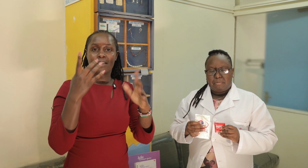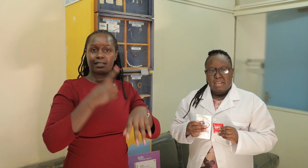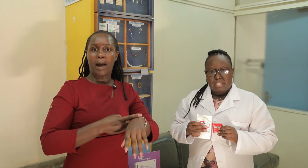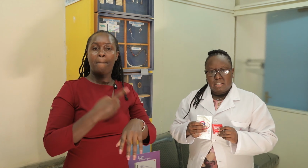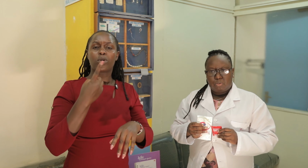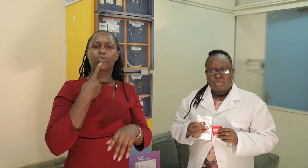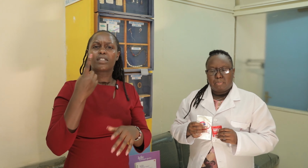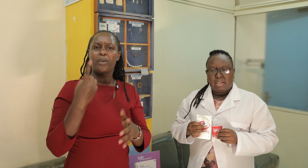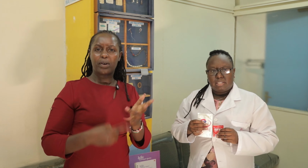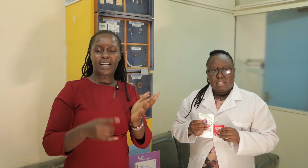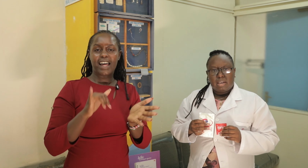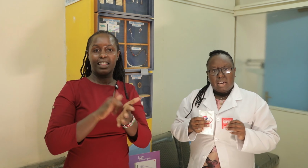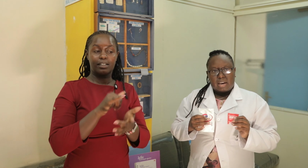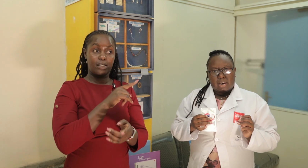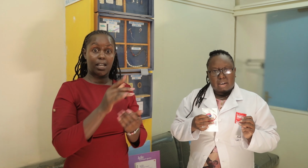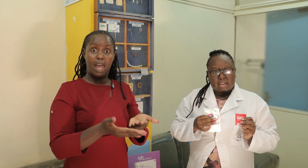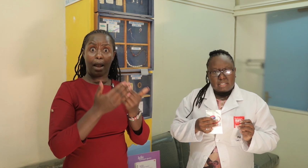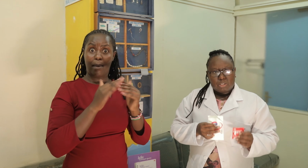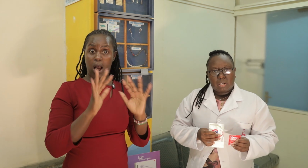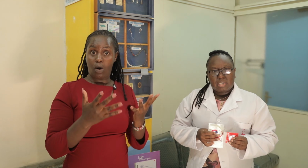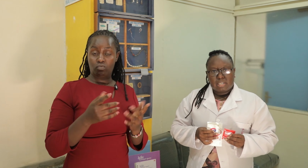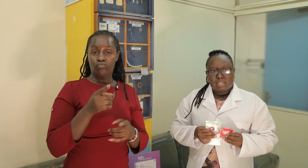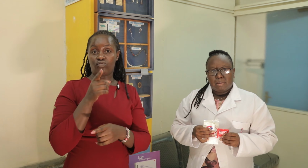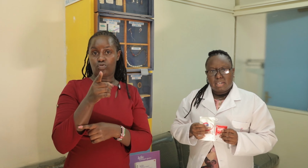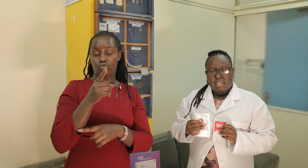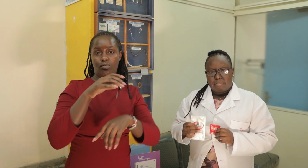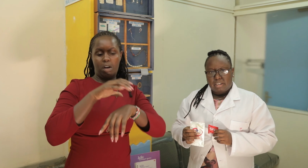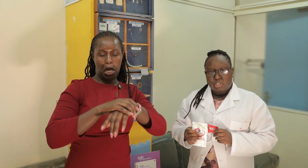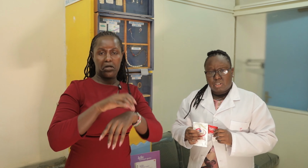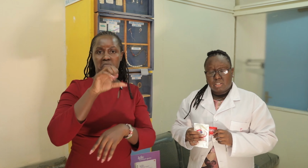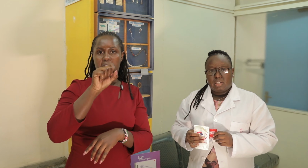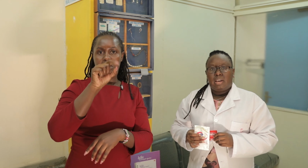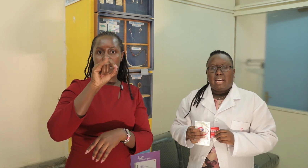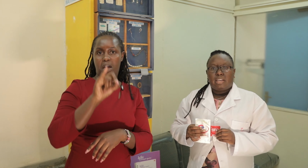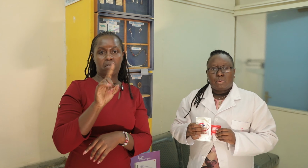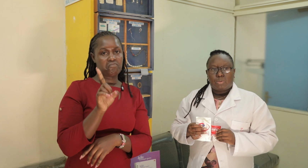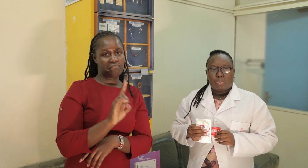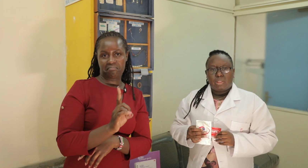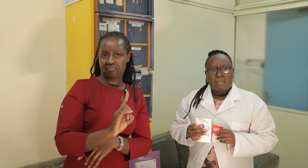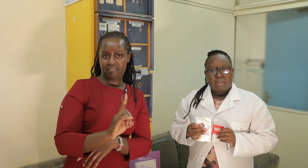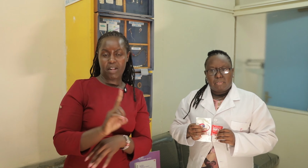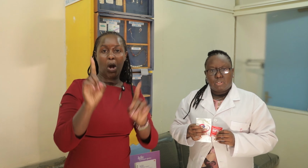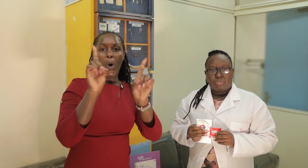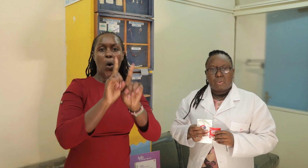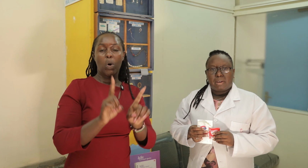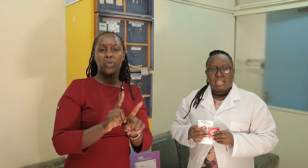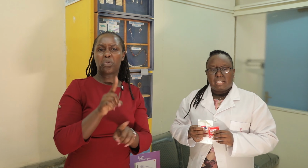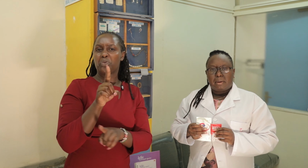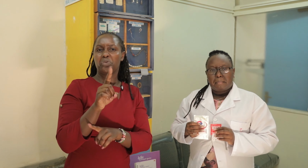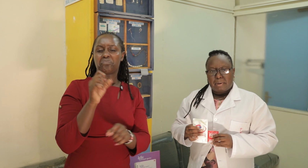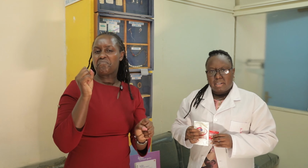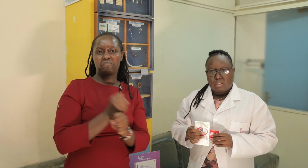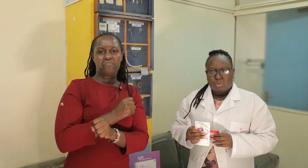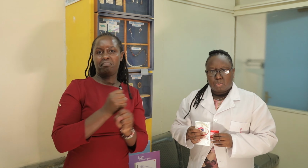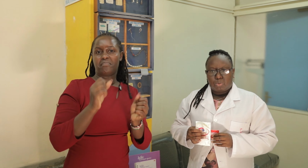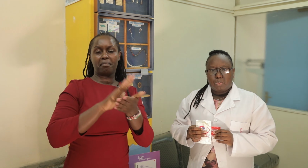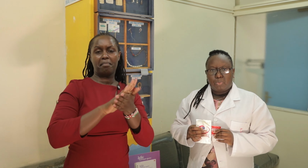of preventing you from getting sexually transmitted infections, and also they prevent you from getting pregnant also.